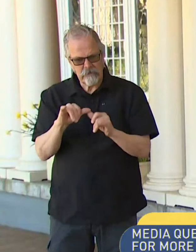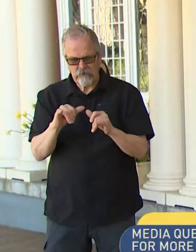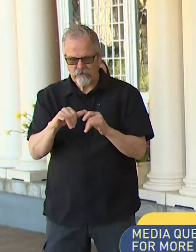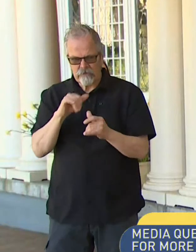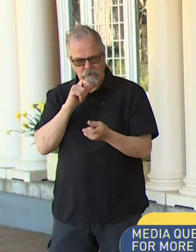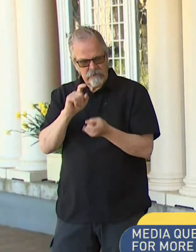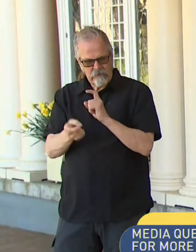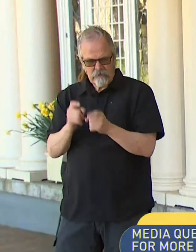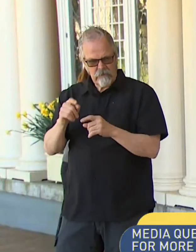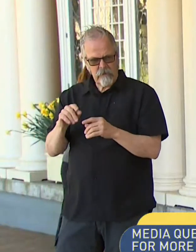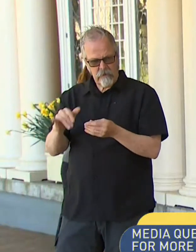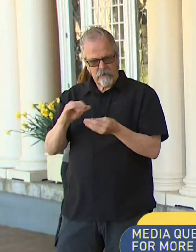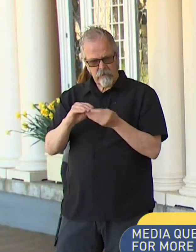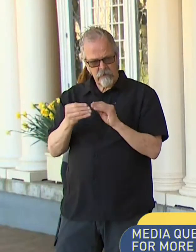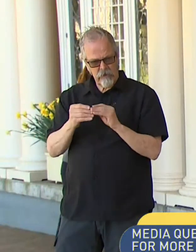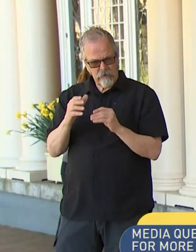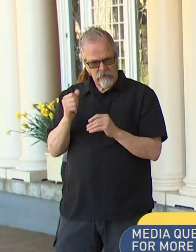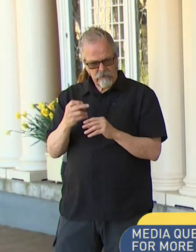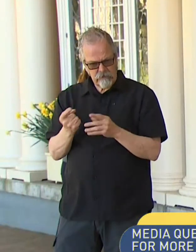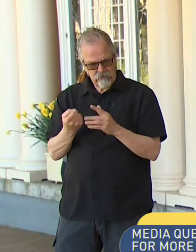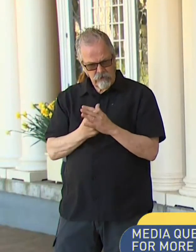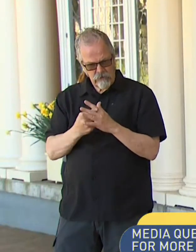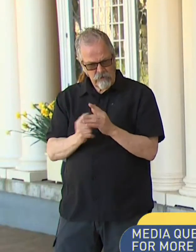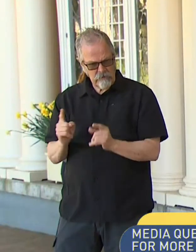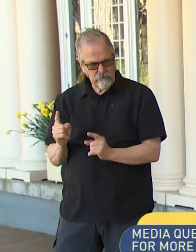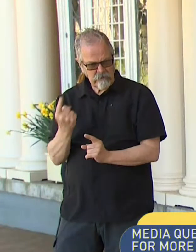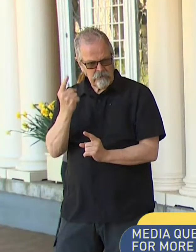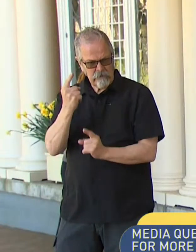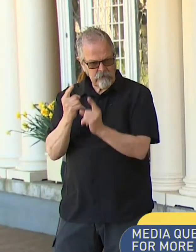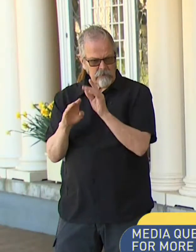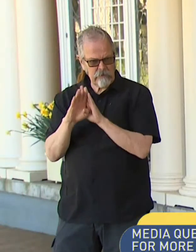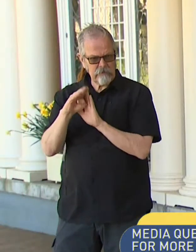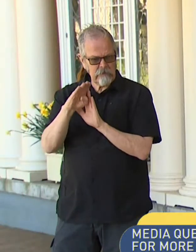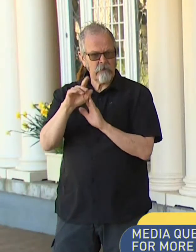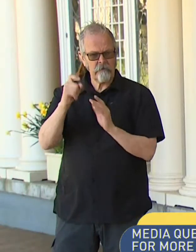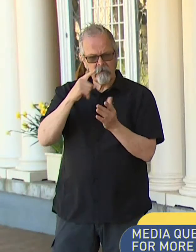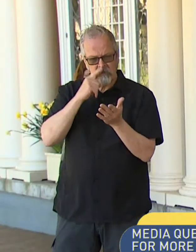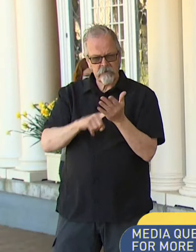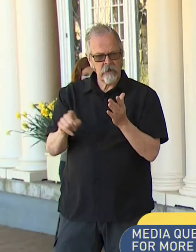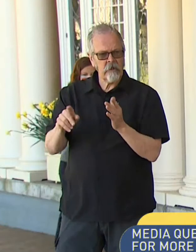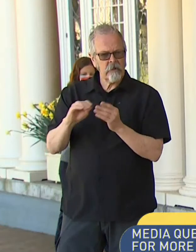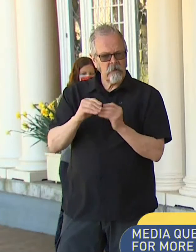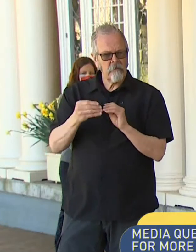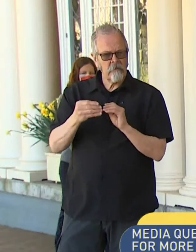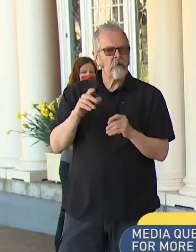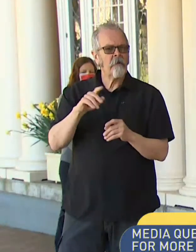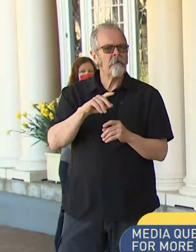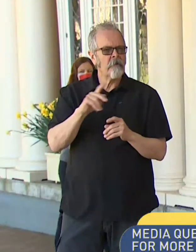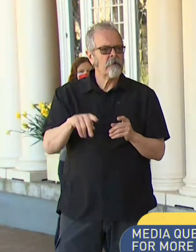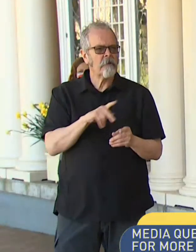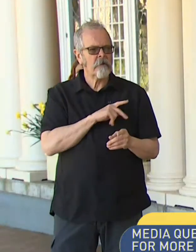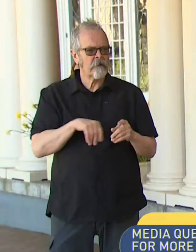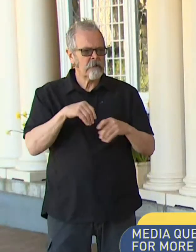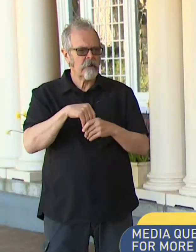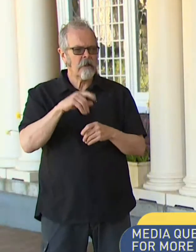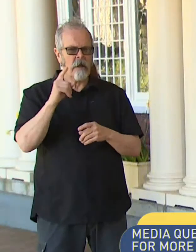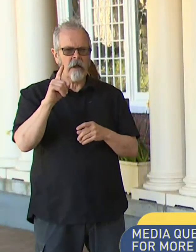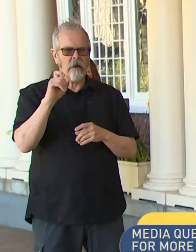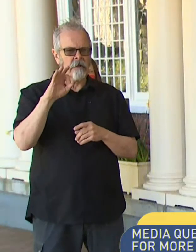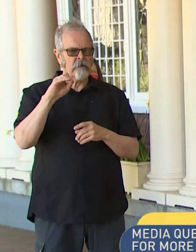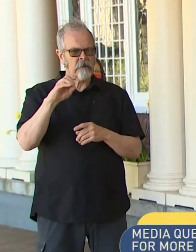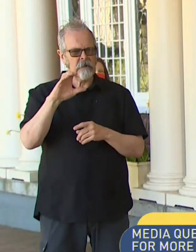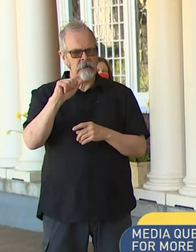numbers of cases are starting to creep up. Like I was checking the numbers for King County, and we're creeping up to 198 cases per 100,000